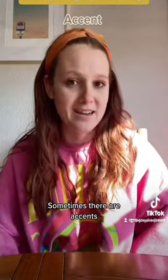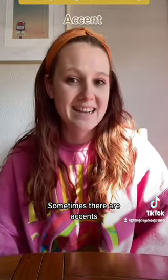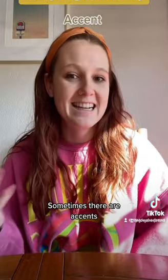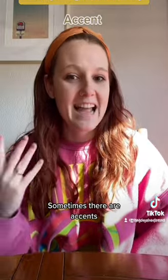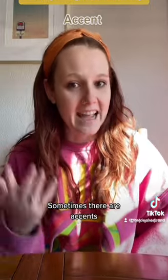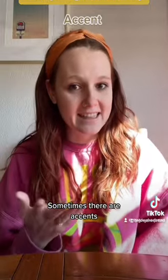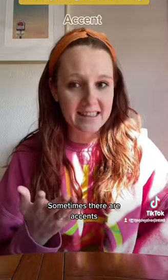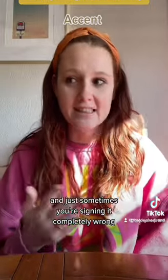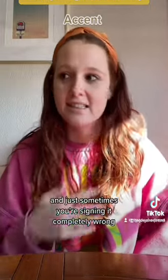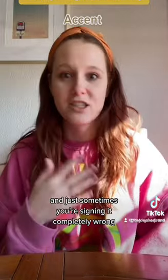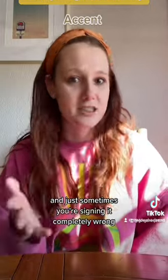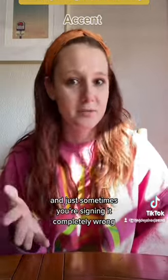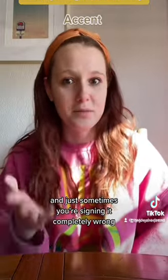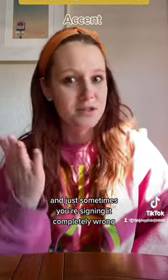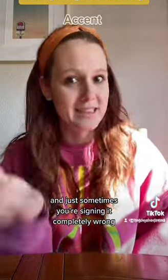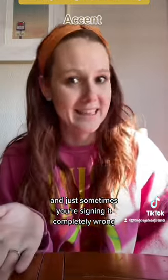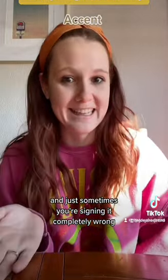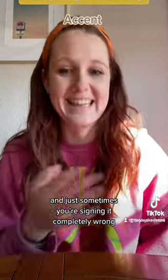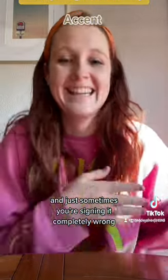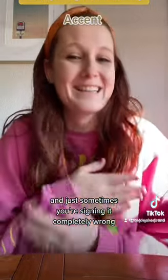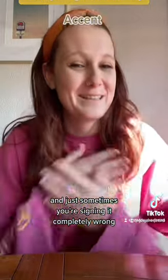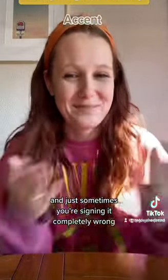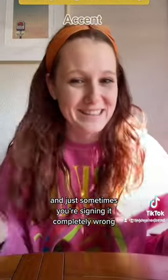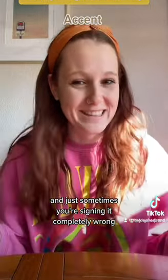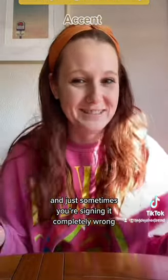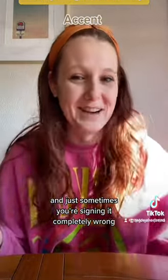accents and just sometimes you're signing it completely wrong